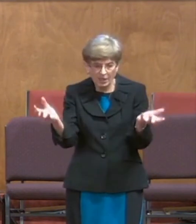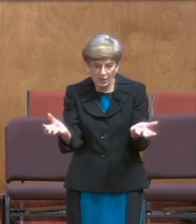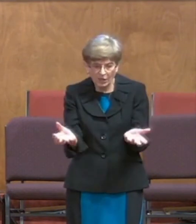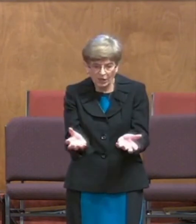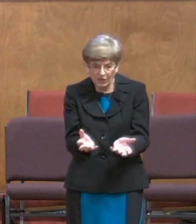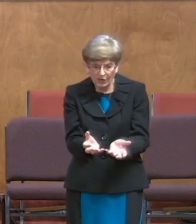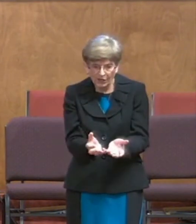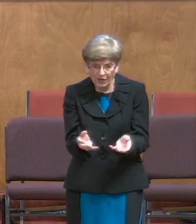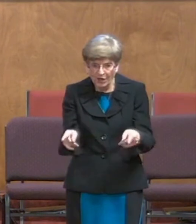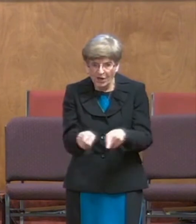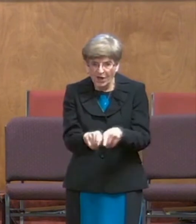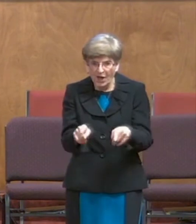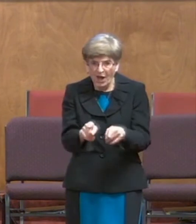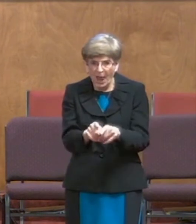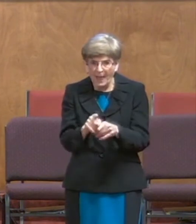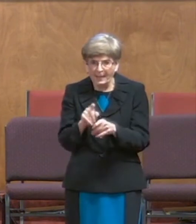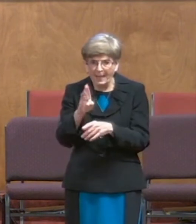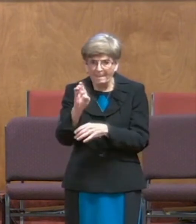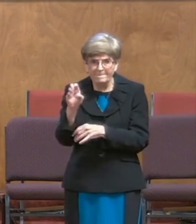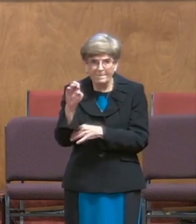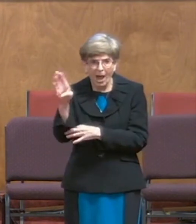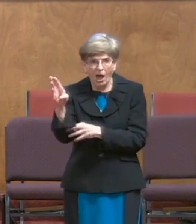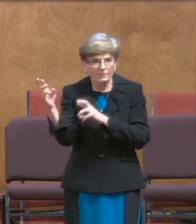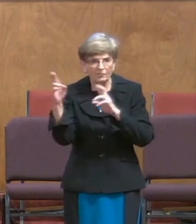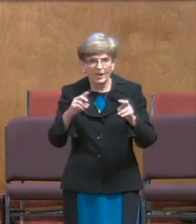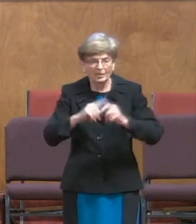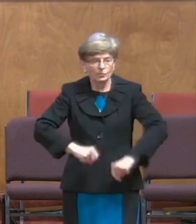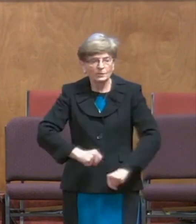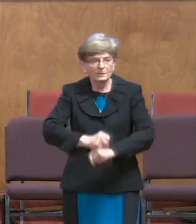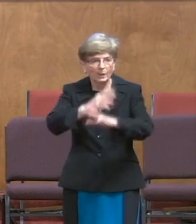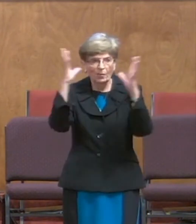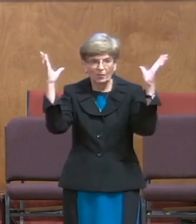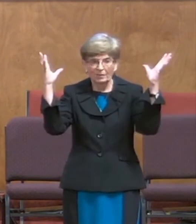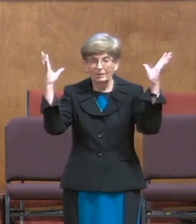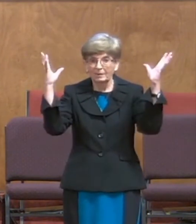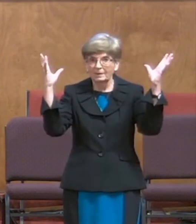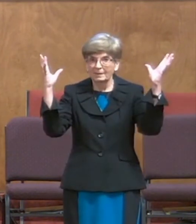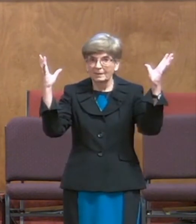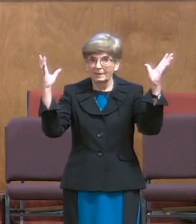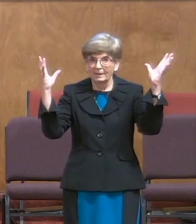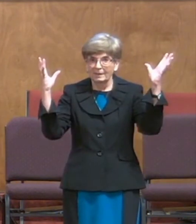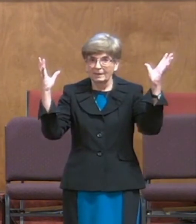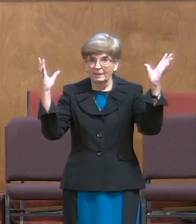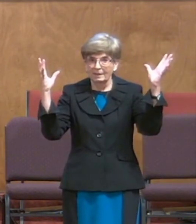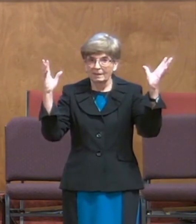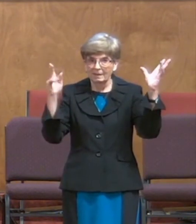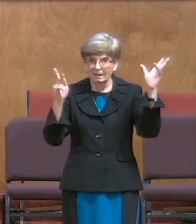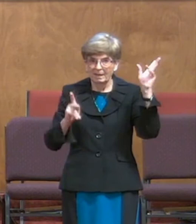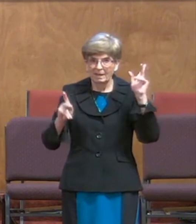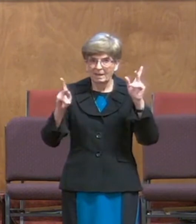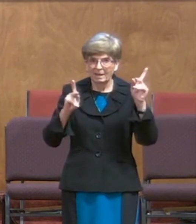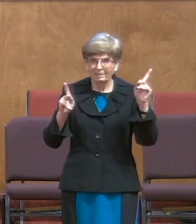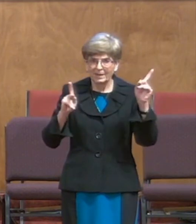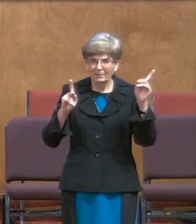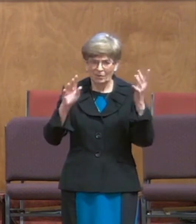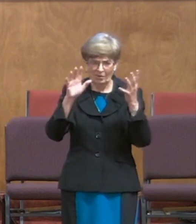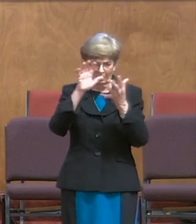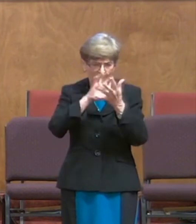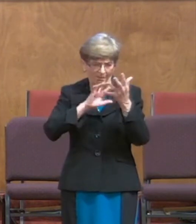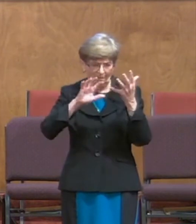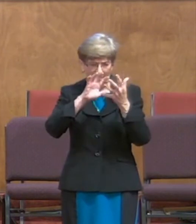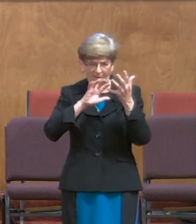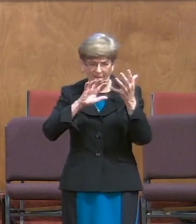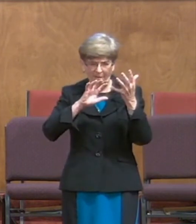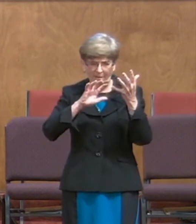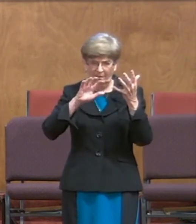time bomb sizzling to explode. It is little wonder thinking people begin to ask questions. Why is there so